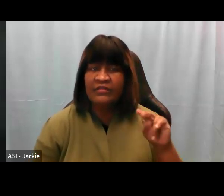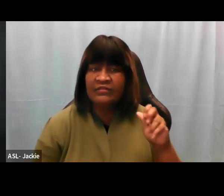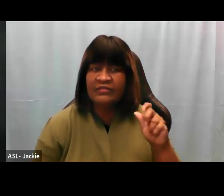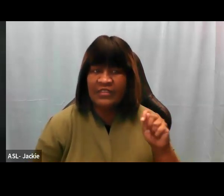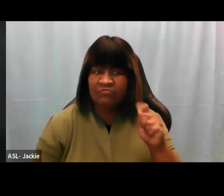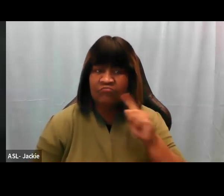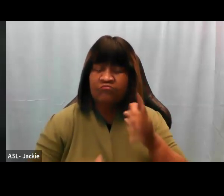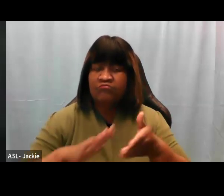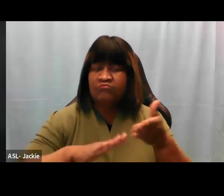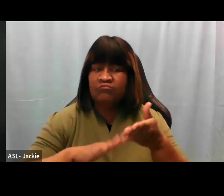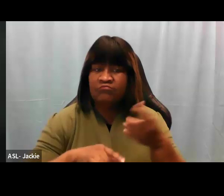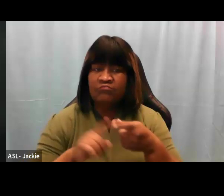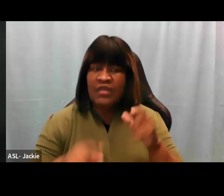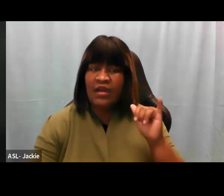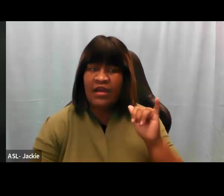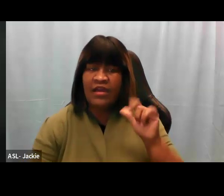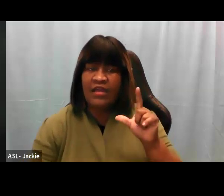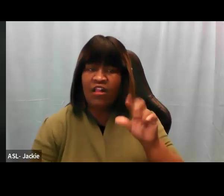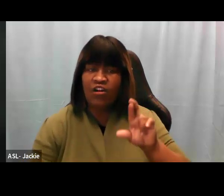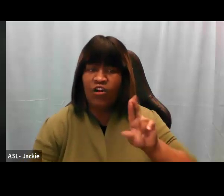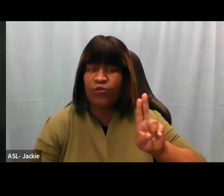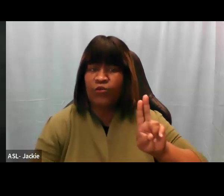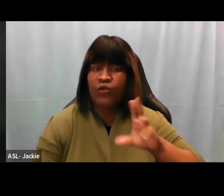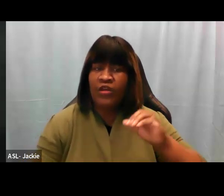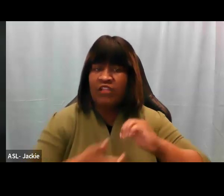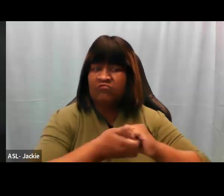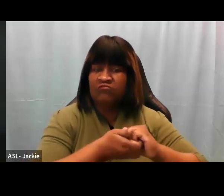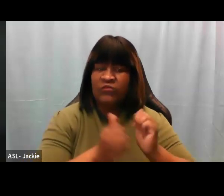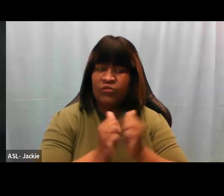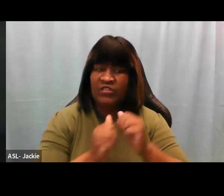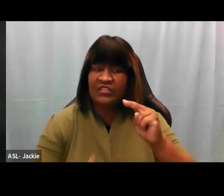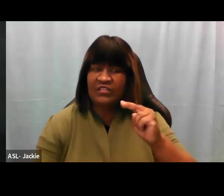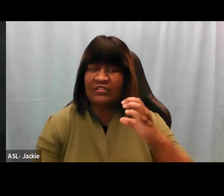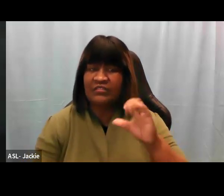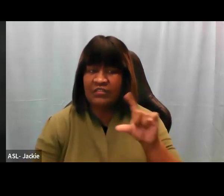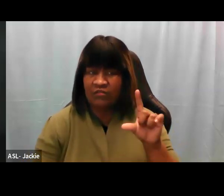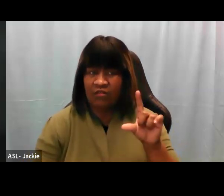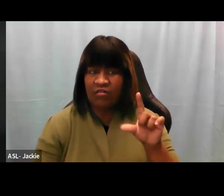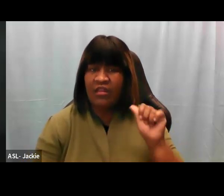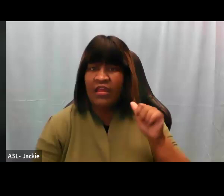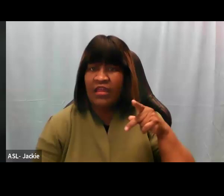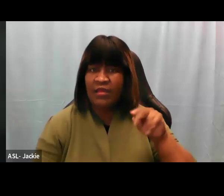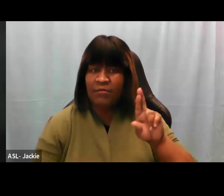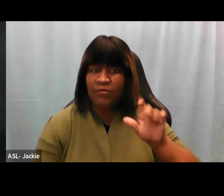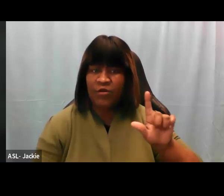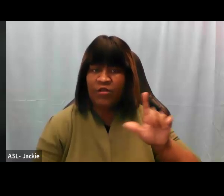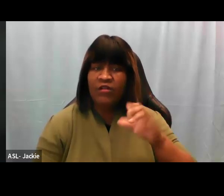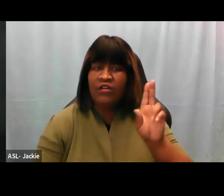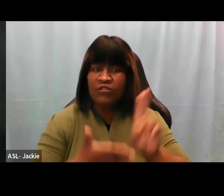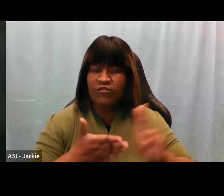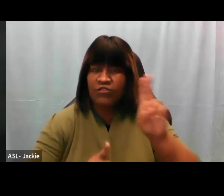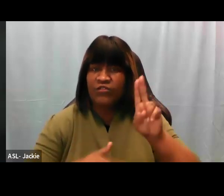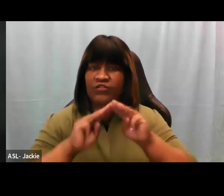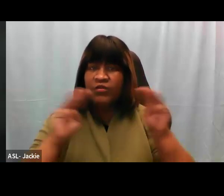is operated by ILRU in collaboration with NICL, April, and the University